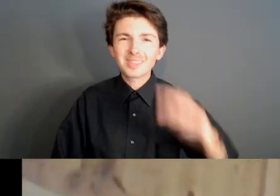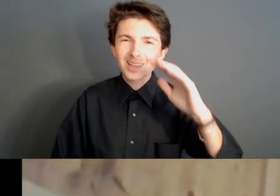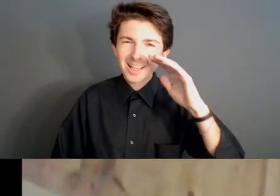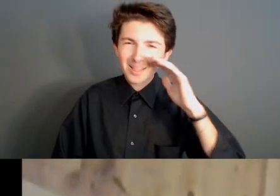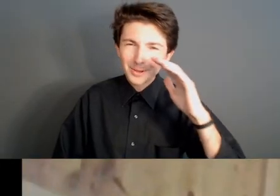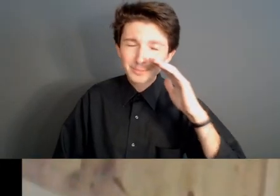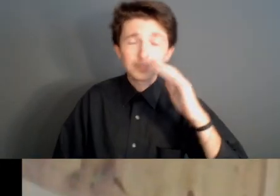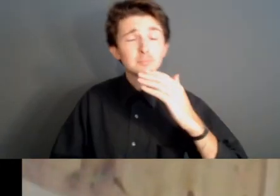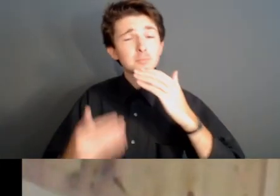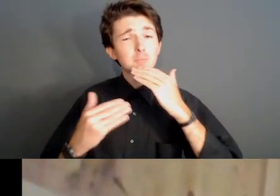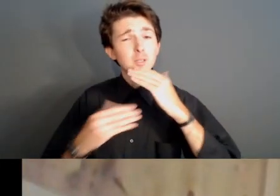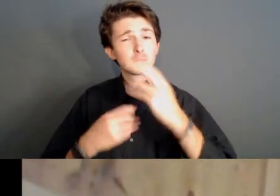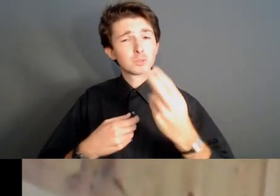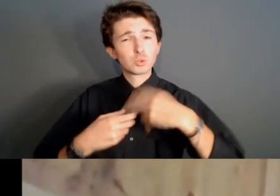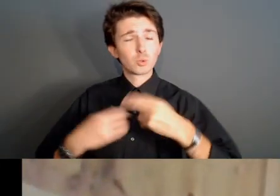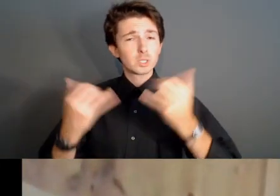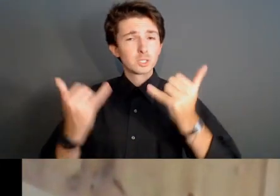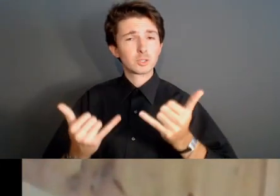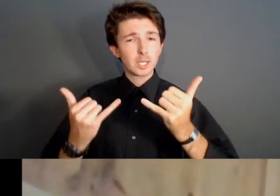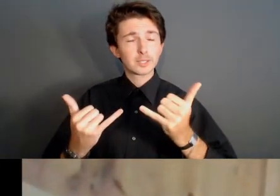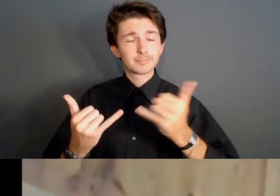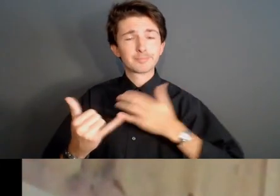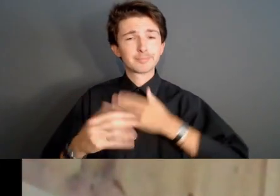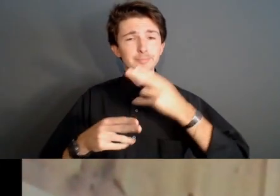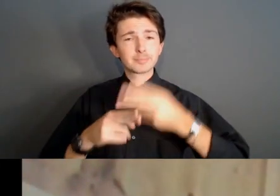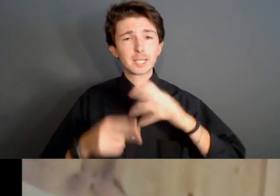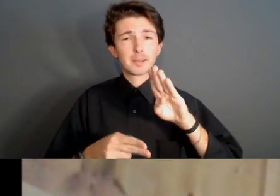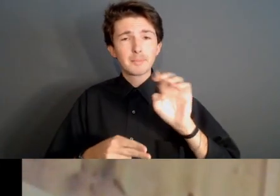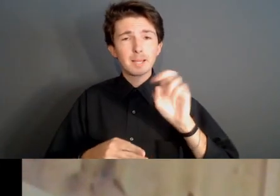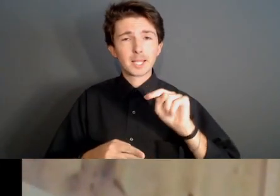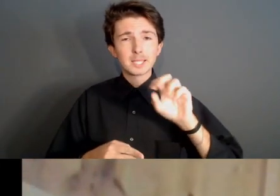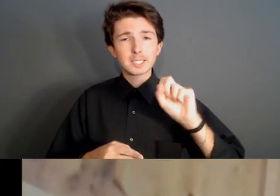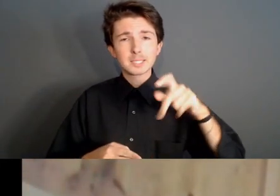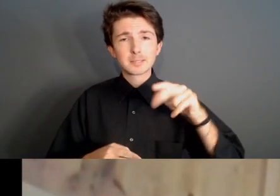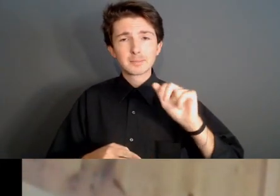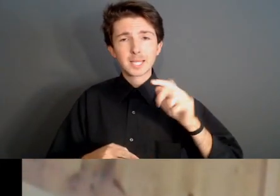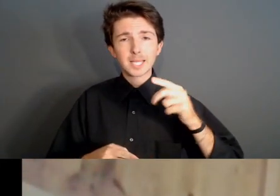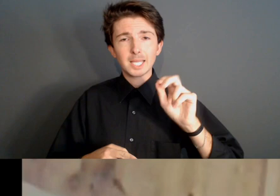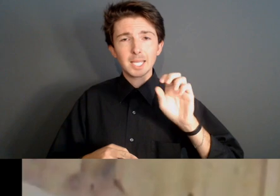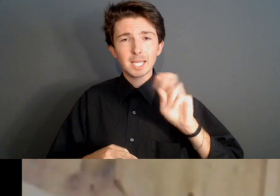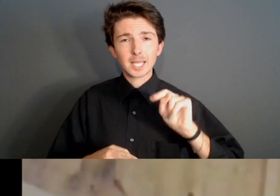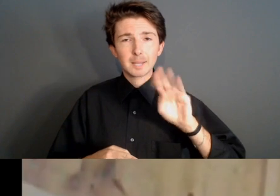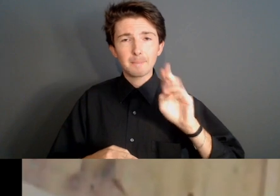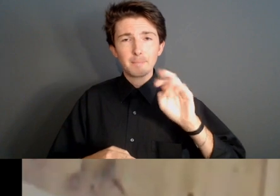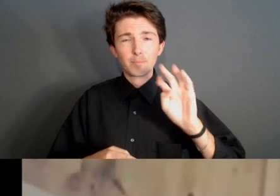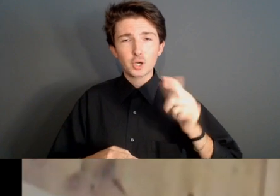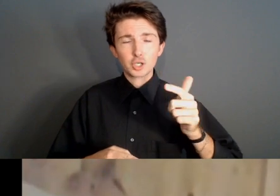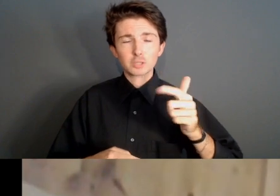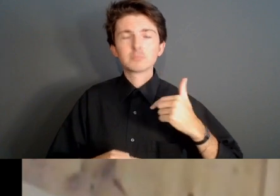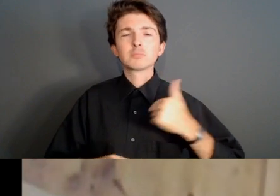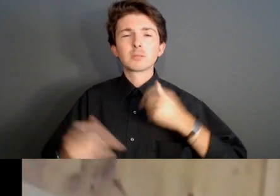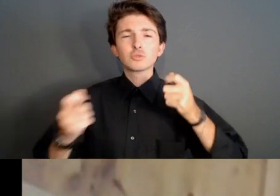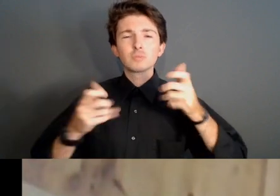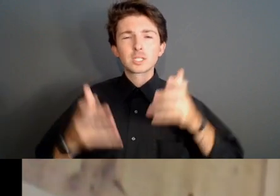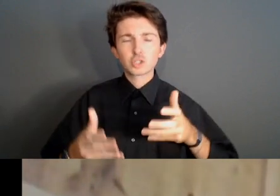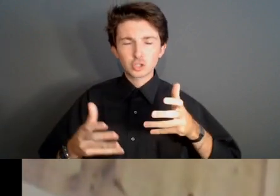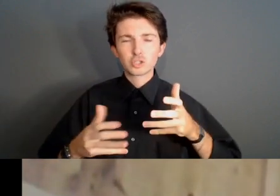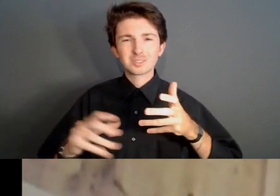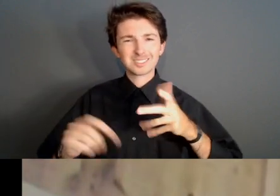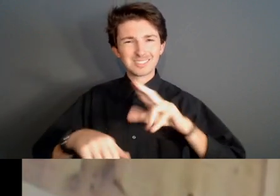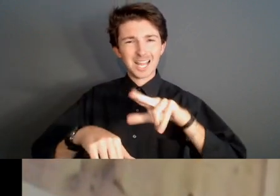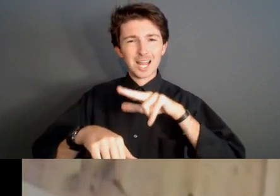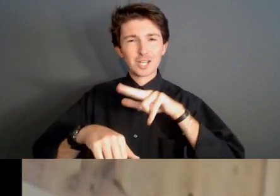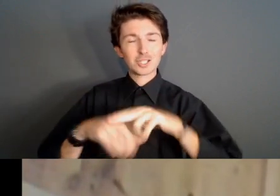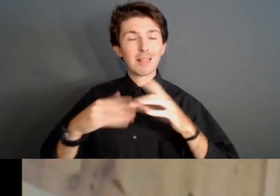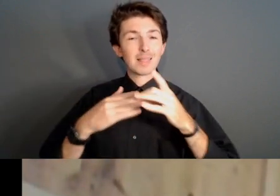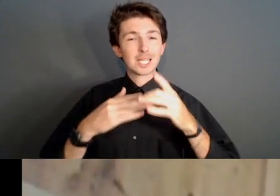Hi, everyone, and thank you for joining us today. My name is Ben Spangenberg, and I'm the director of the National Leadership Program.